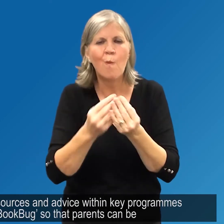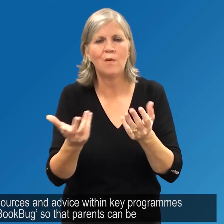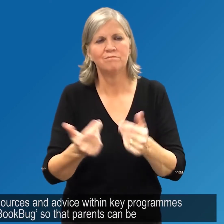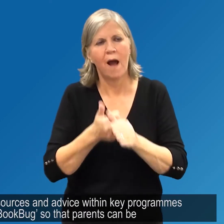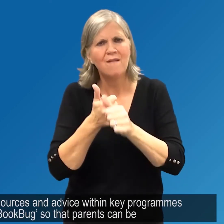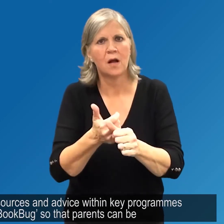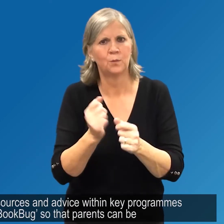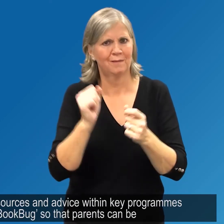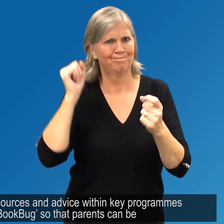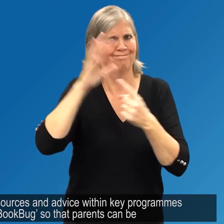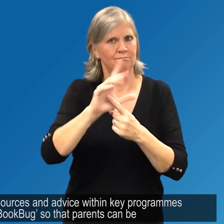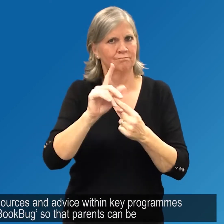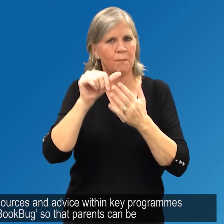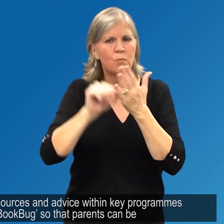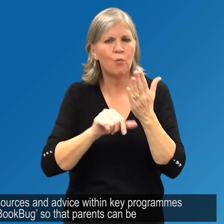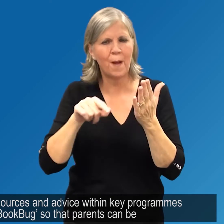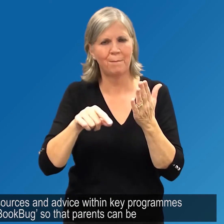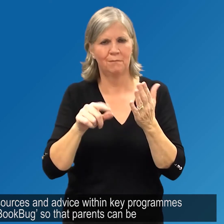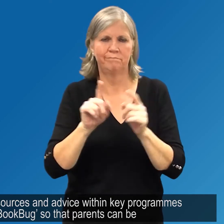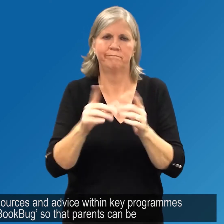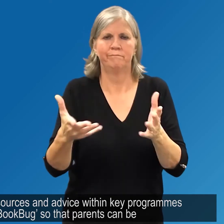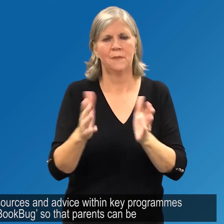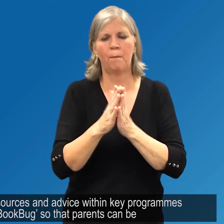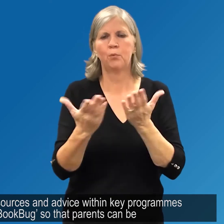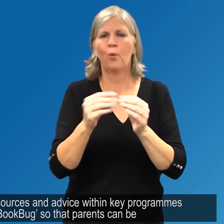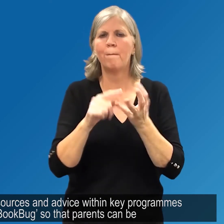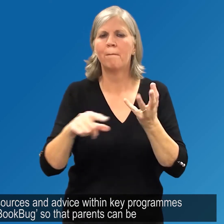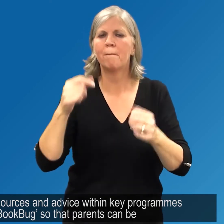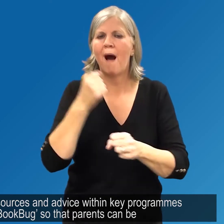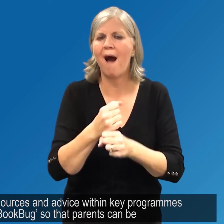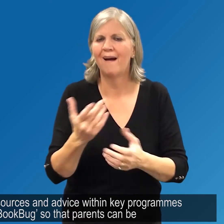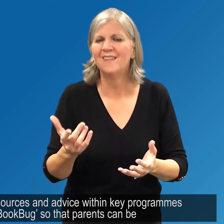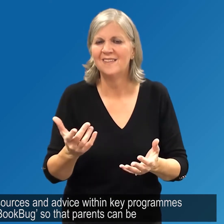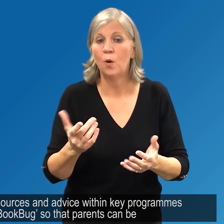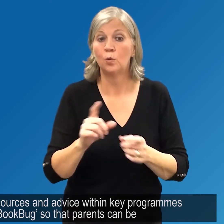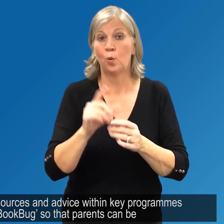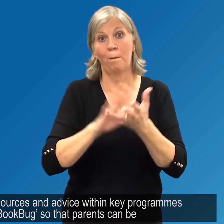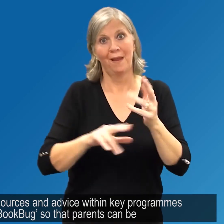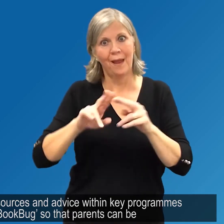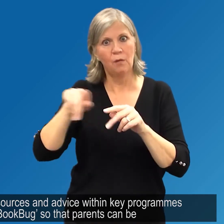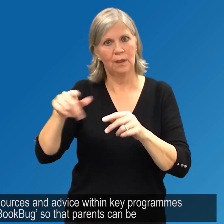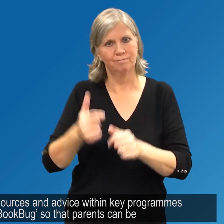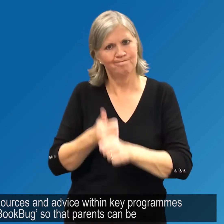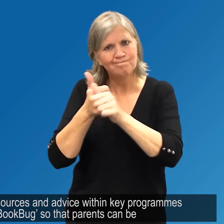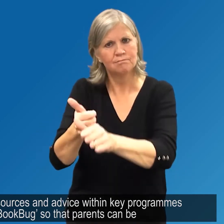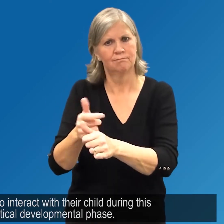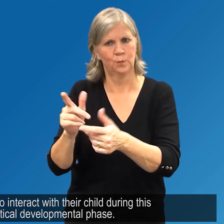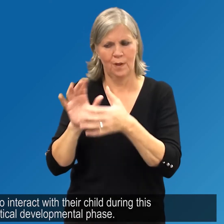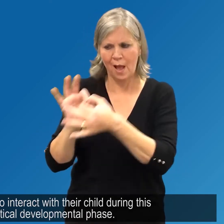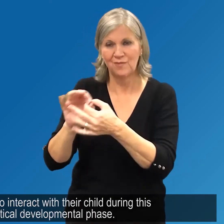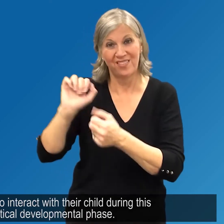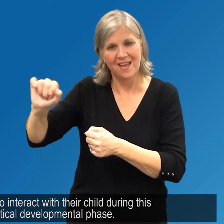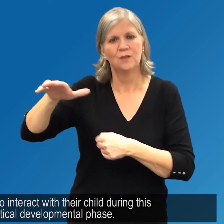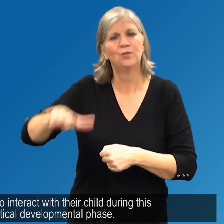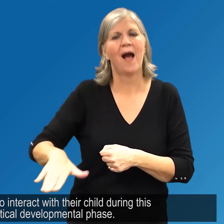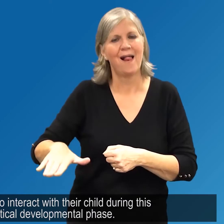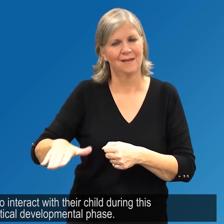7. Develop BSL resources and advice within key programs such as BookBug so that parents can be supported to interact